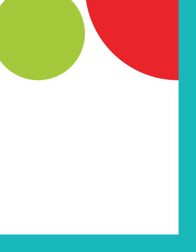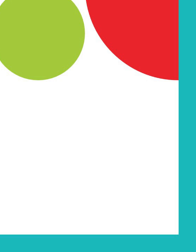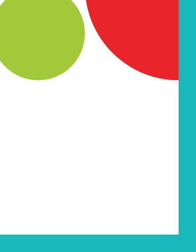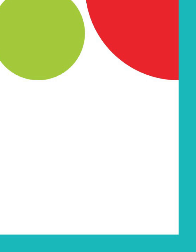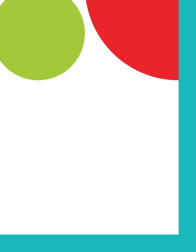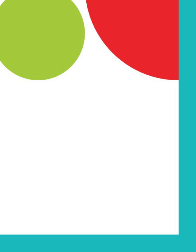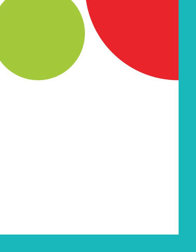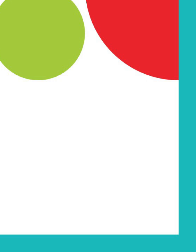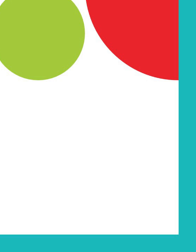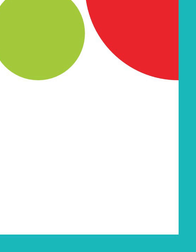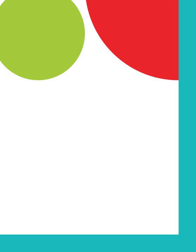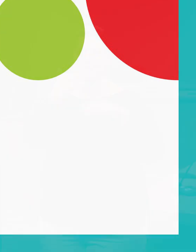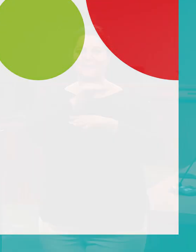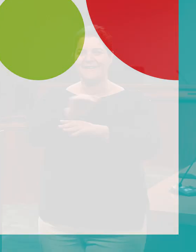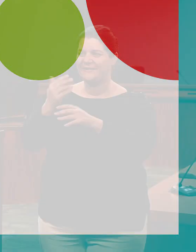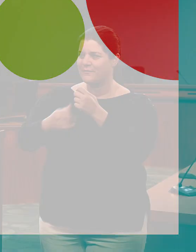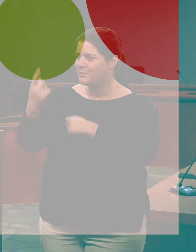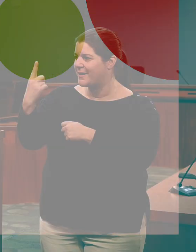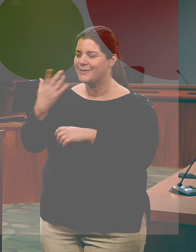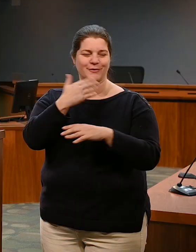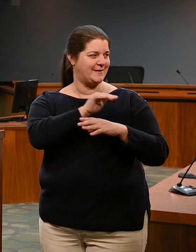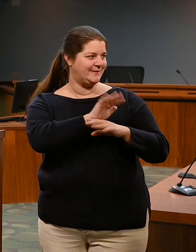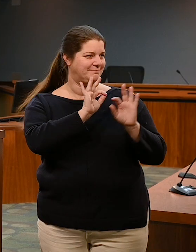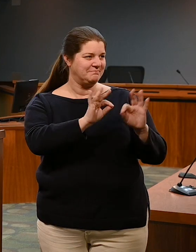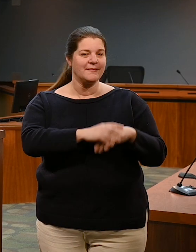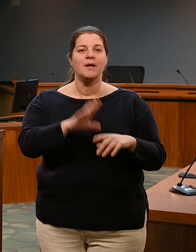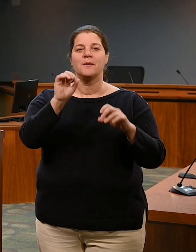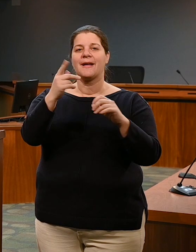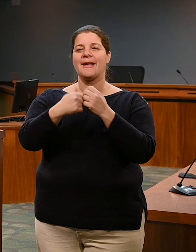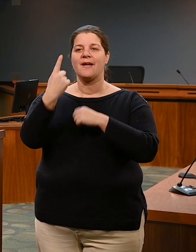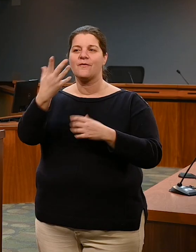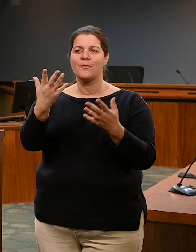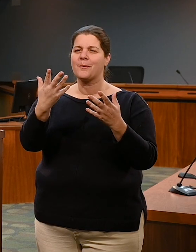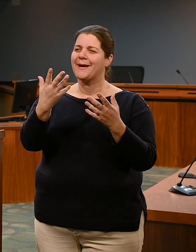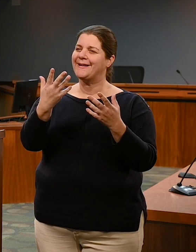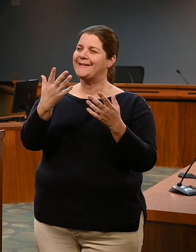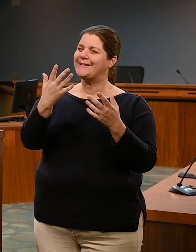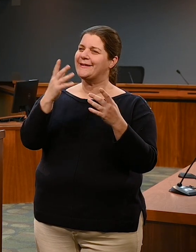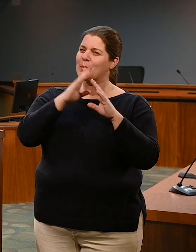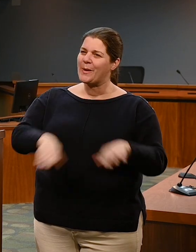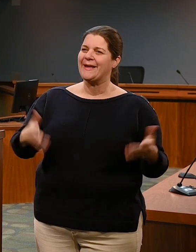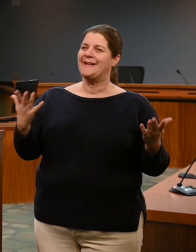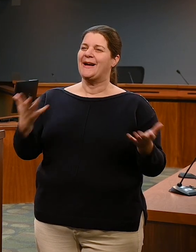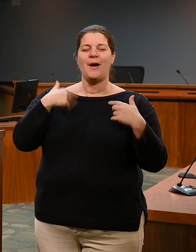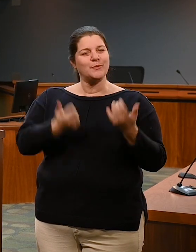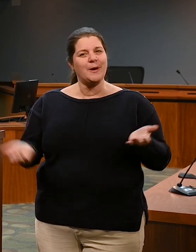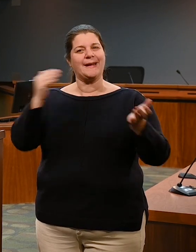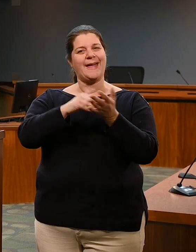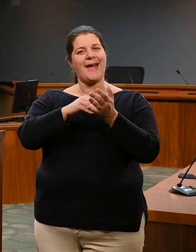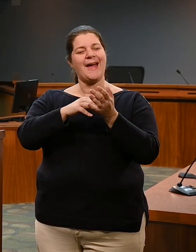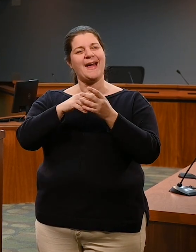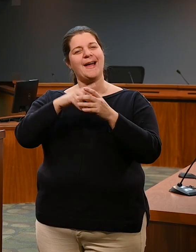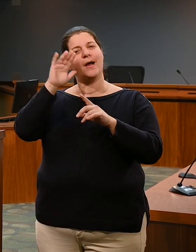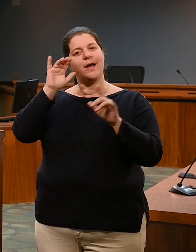All right. Good evening, everybody. Good evening. So we're gonna try. Everybody always makes me do that more than once. Let's act like we in the church for a second.